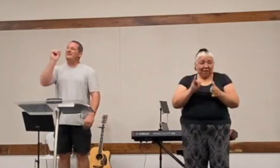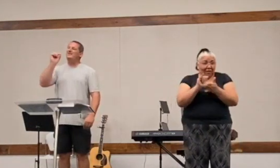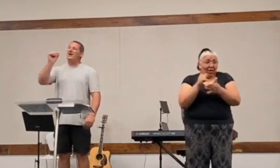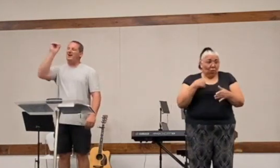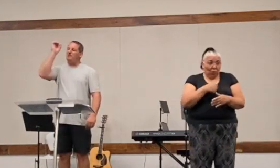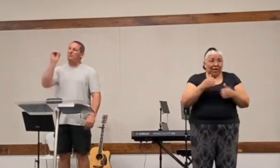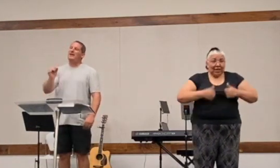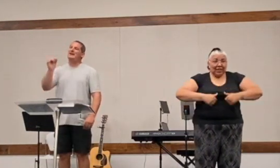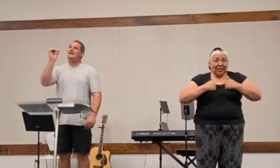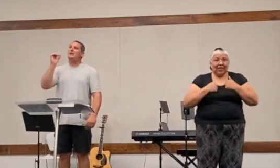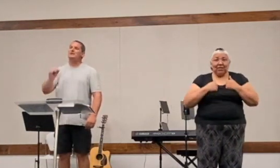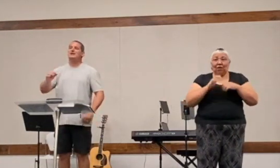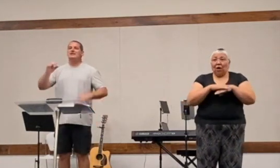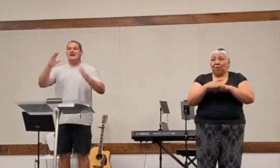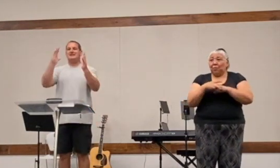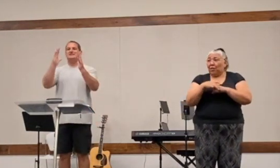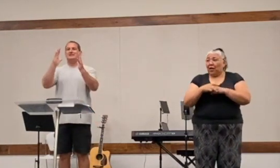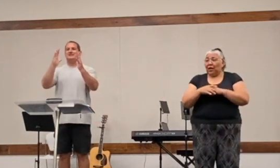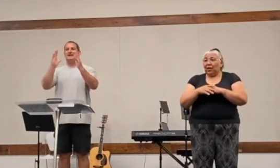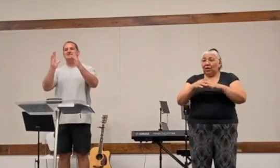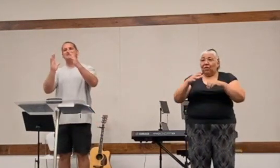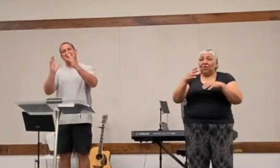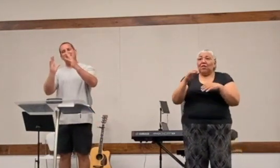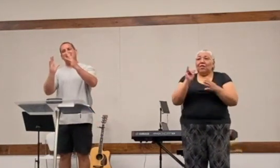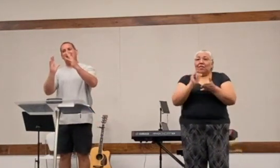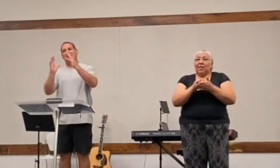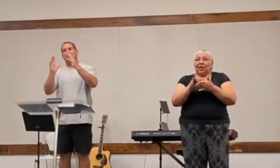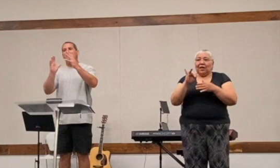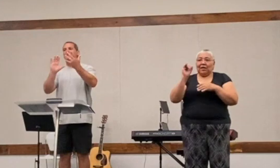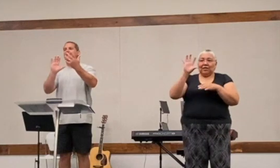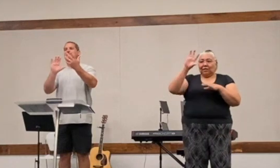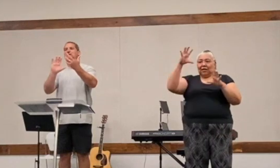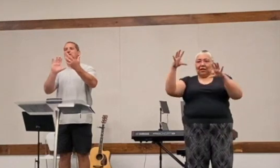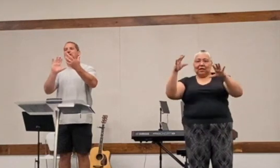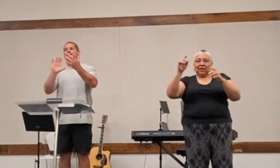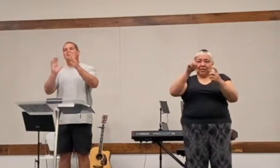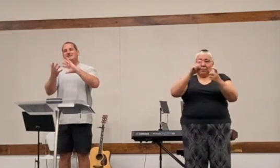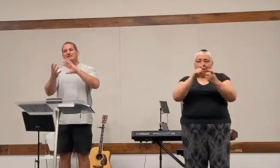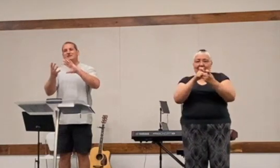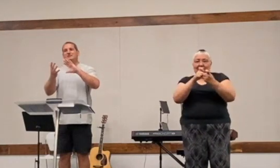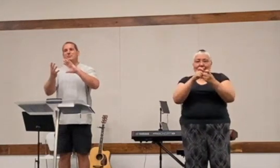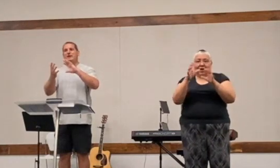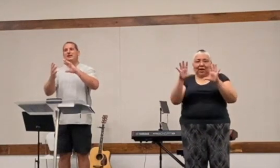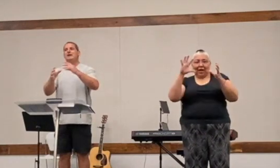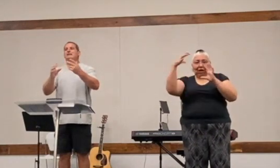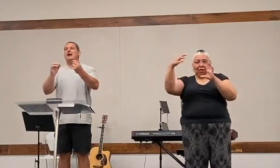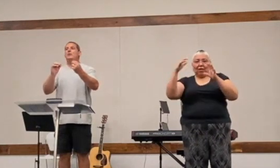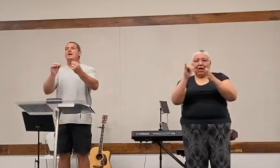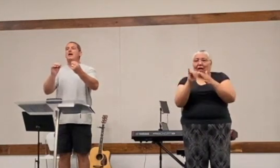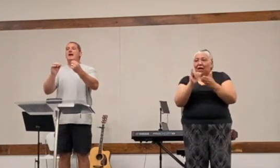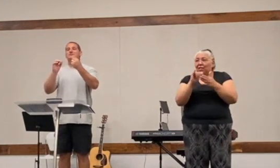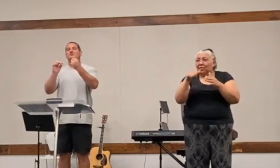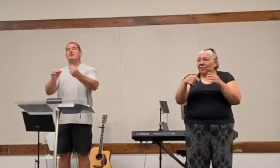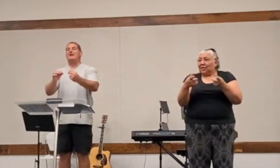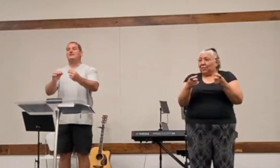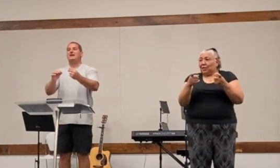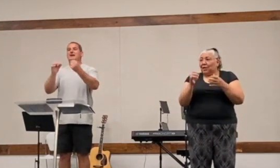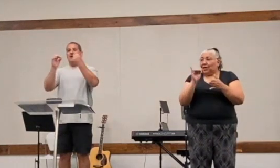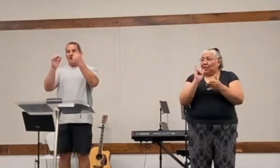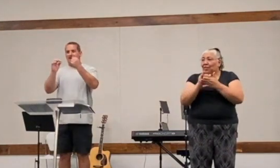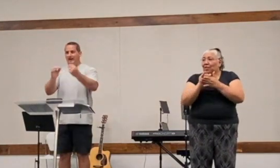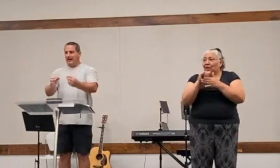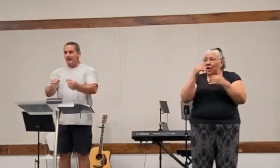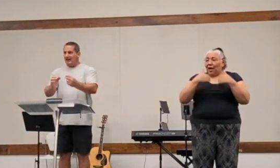we live on planet Earth that is tilted at such an angle, that is spinning at such a speed, that we have